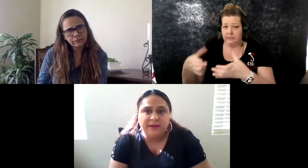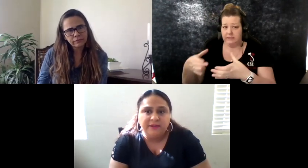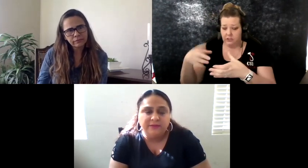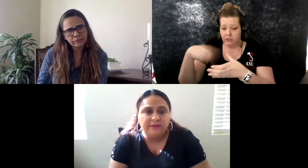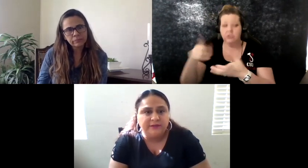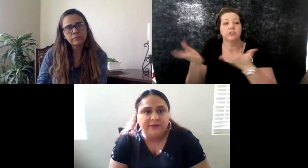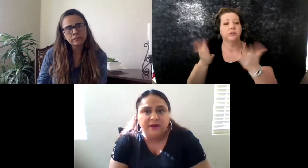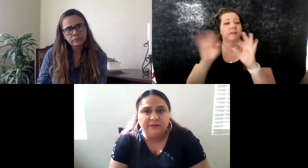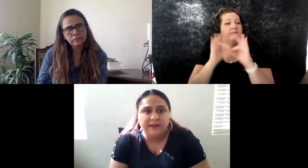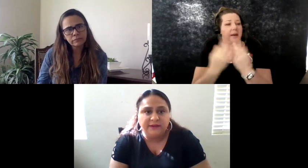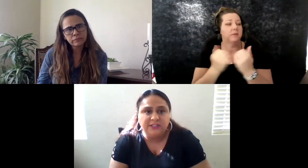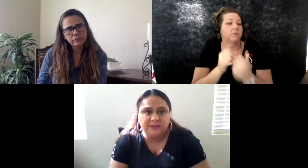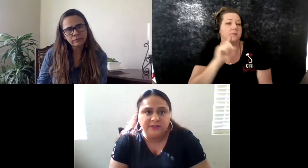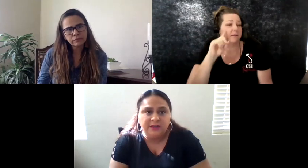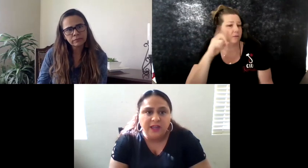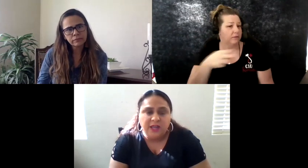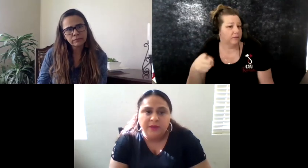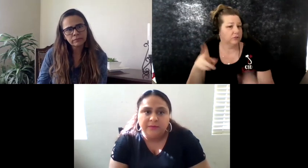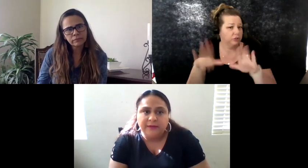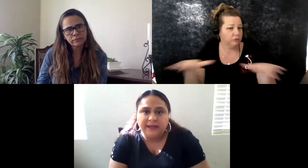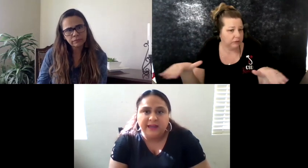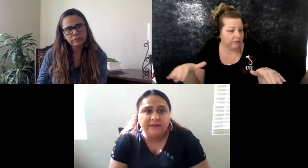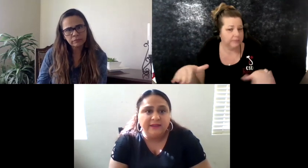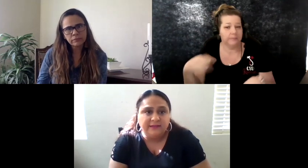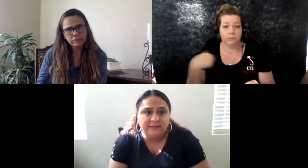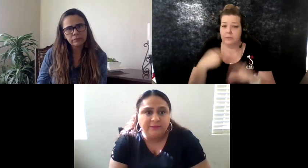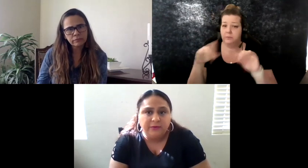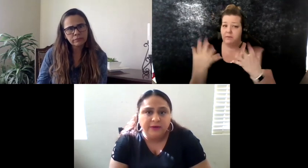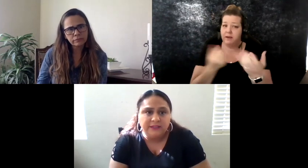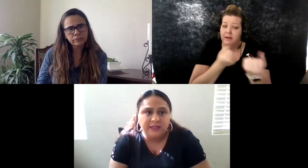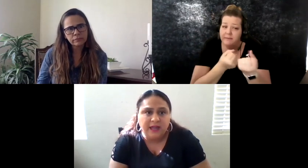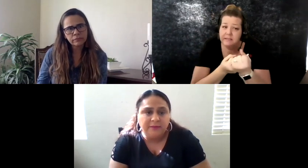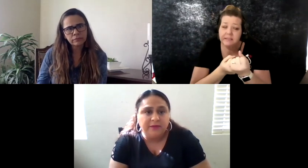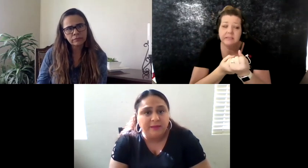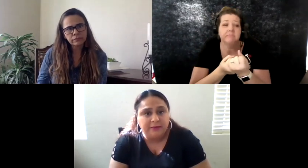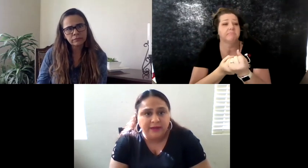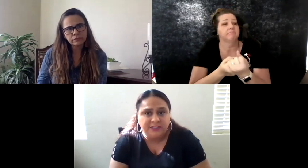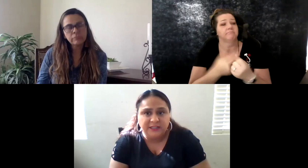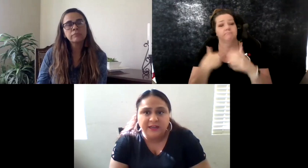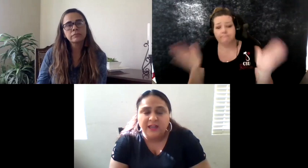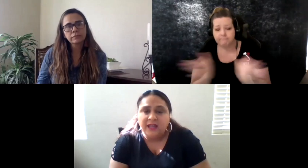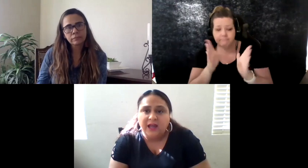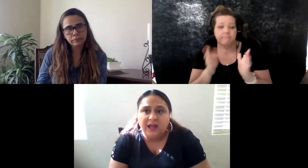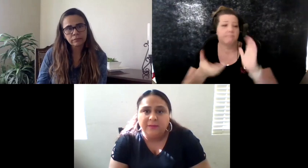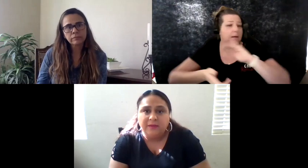serving families with deaf or hard of hearing children. We provide advocacy support,